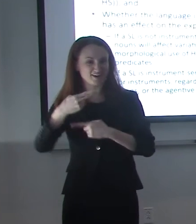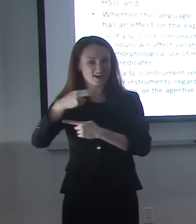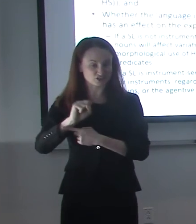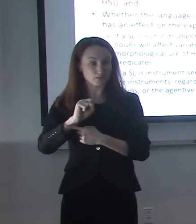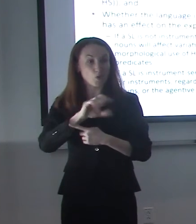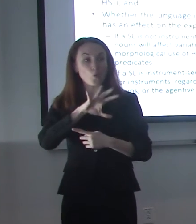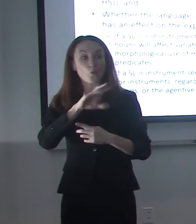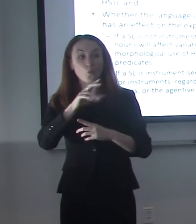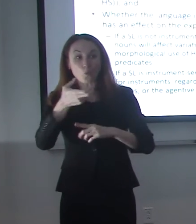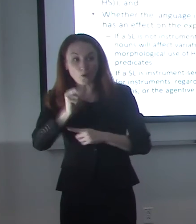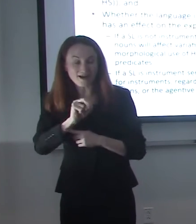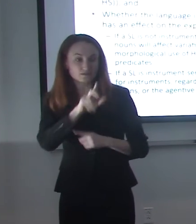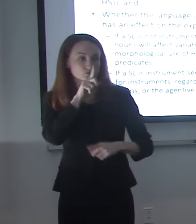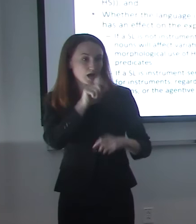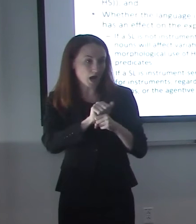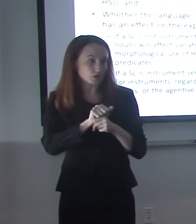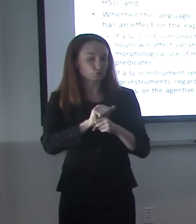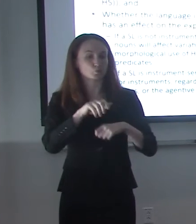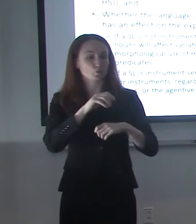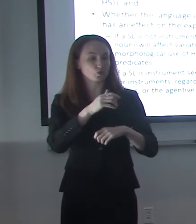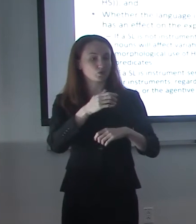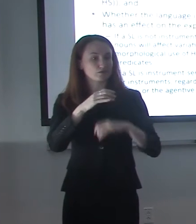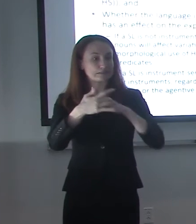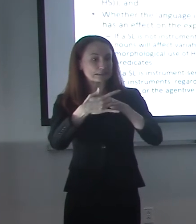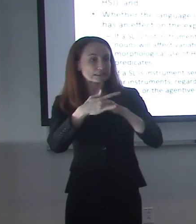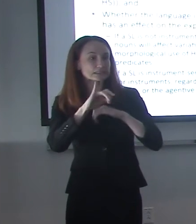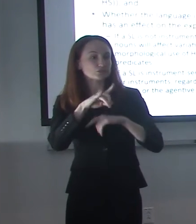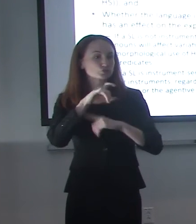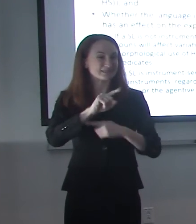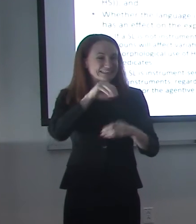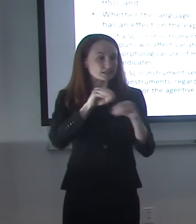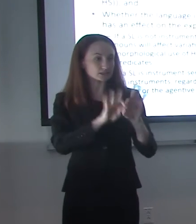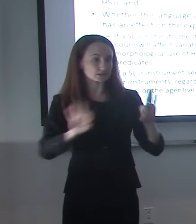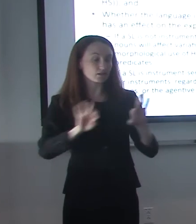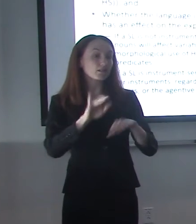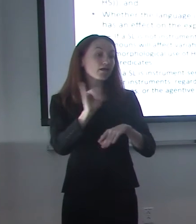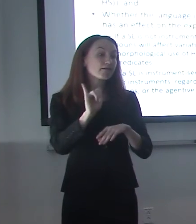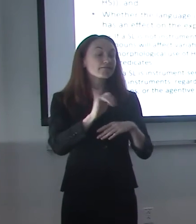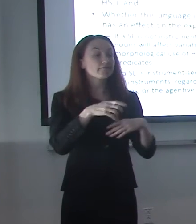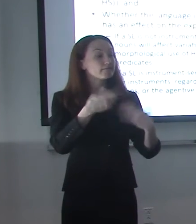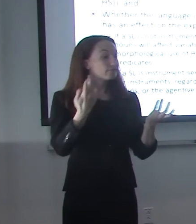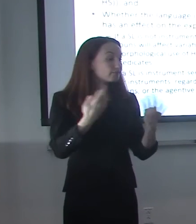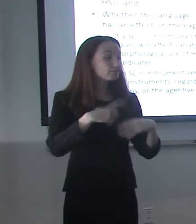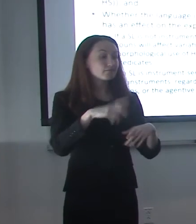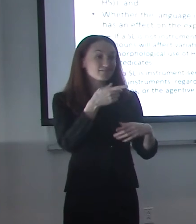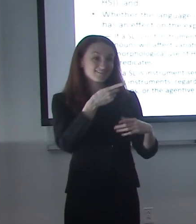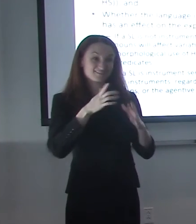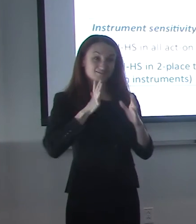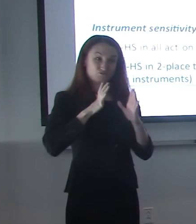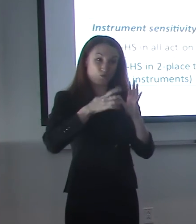the sentence, like close the box with tape or eat the apple with a fork.